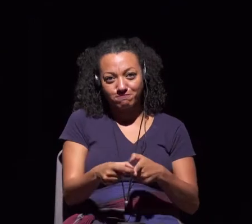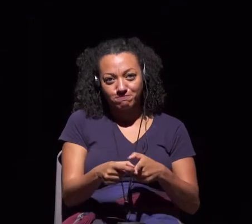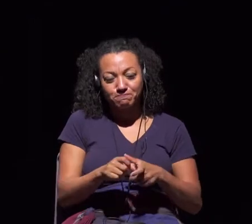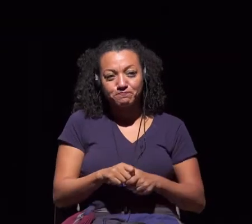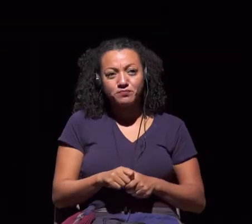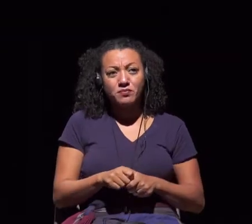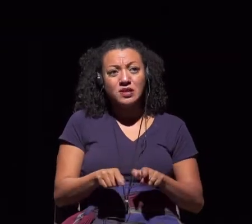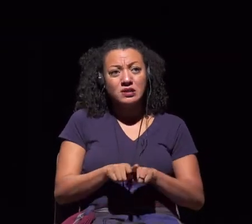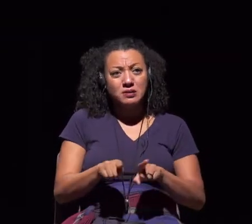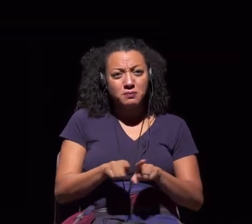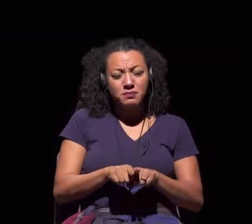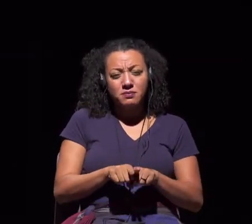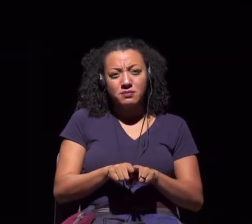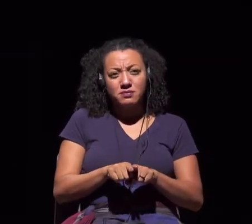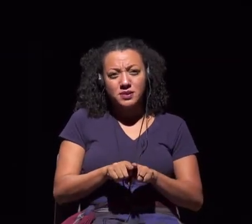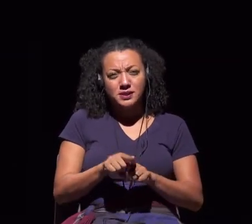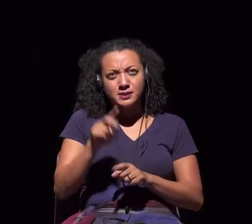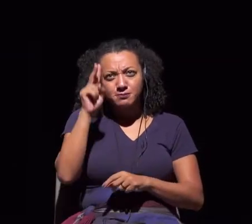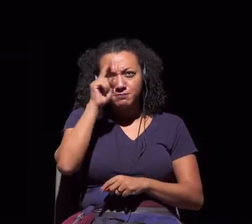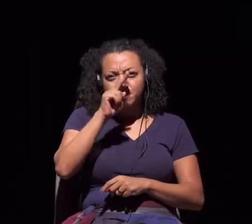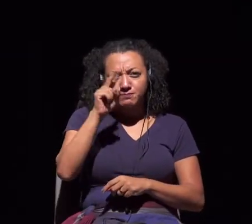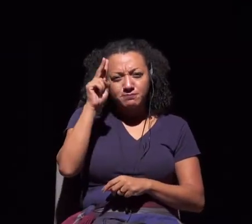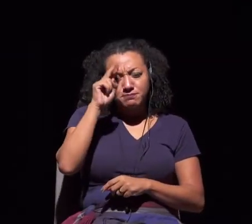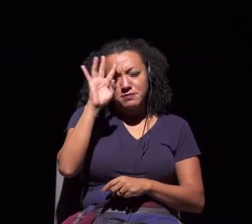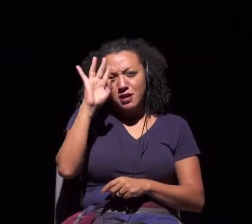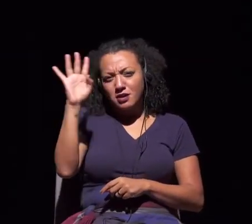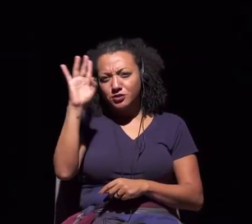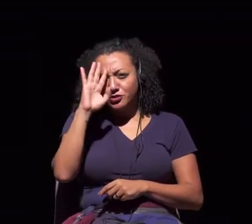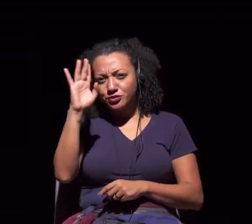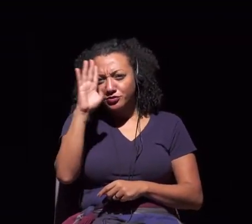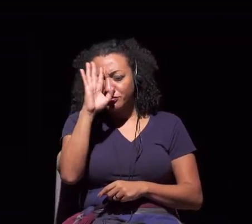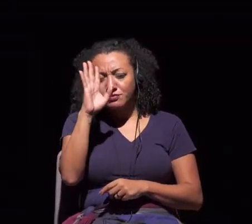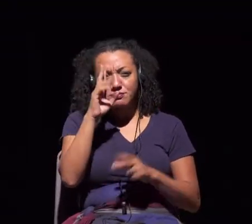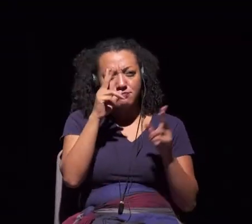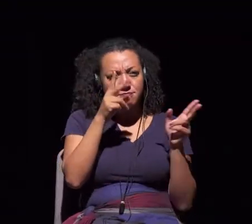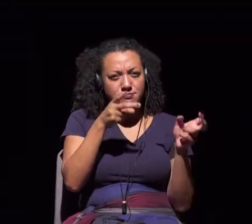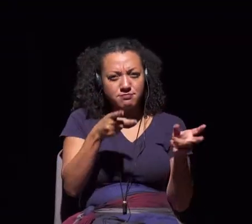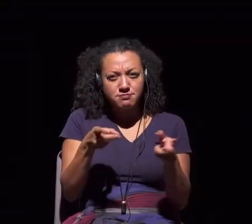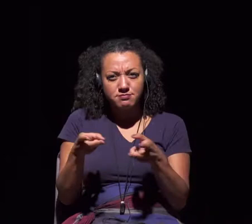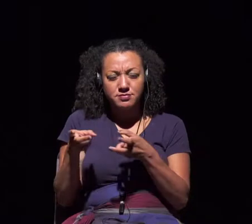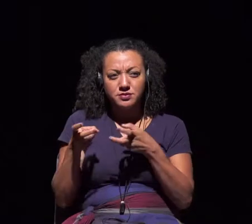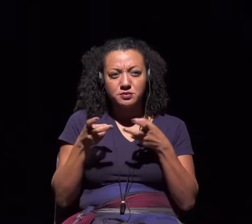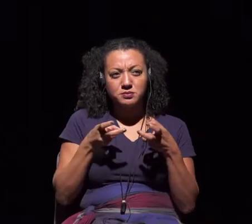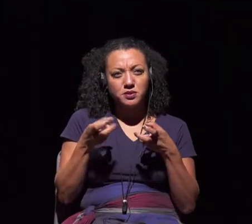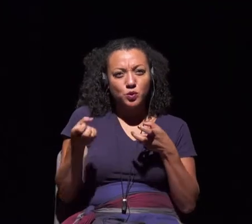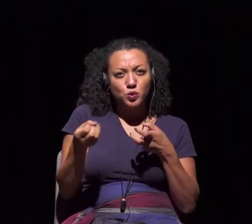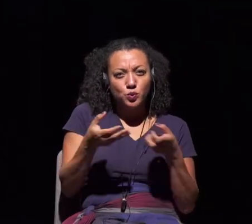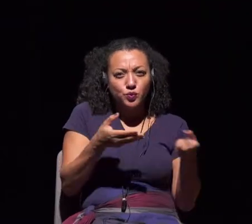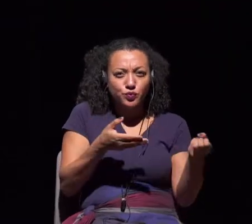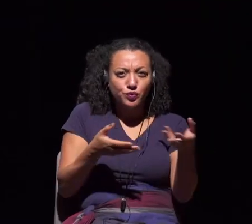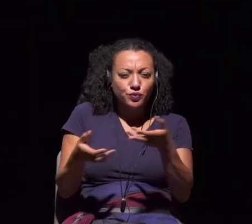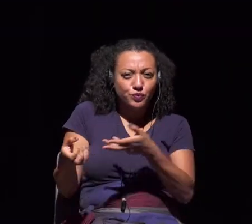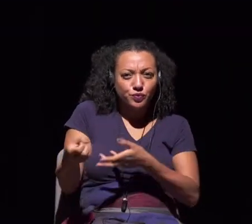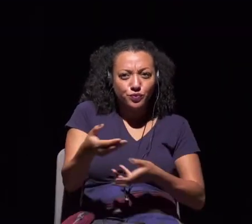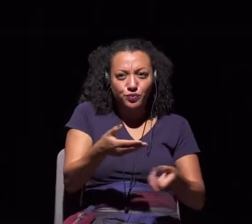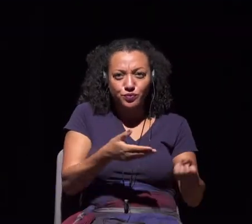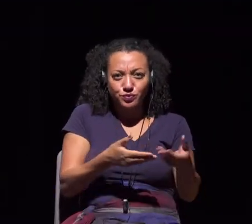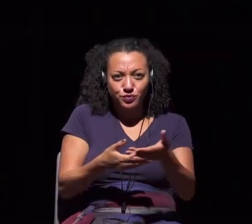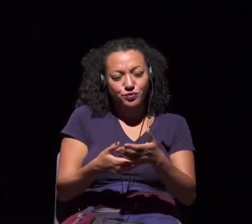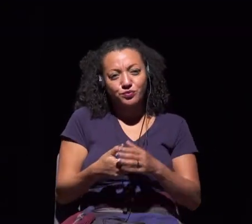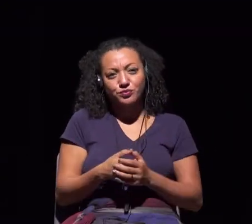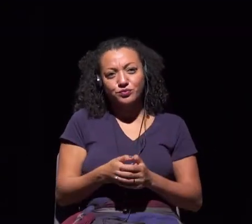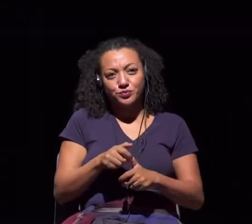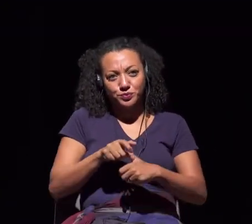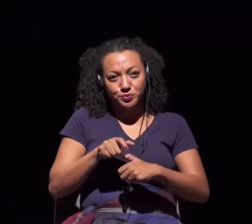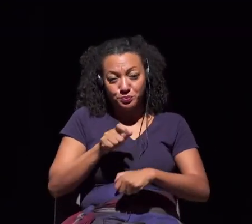to realize, you know, a different state of being. And so I think, you know, and